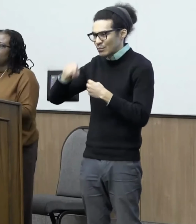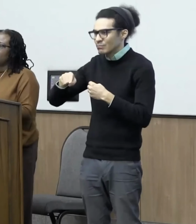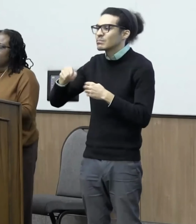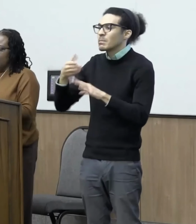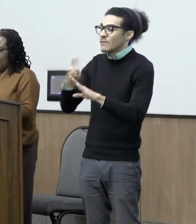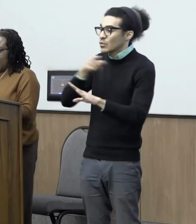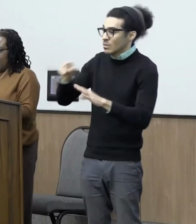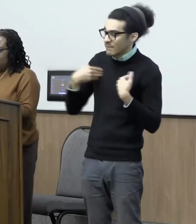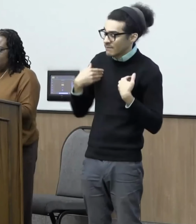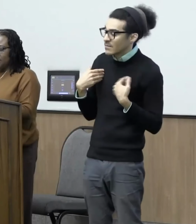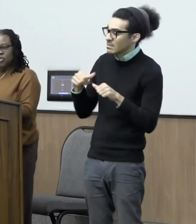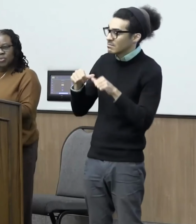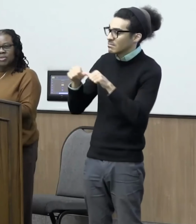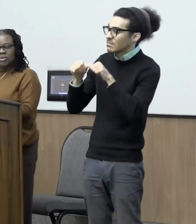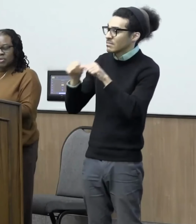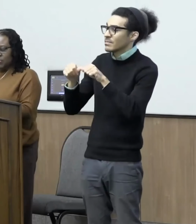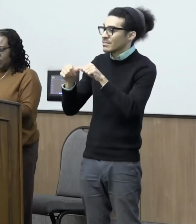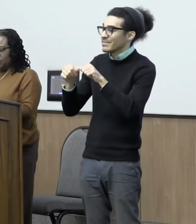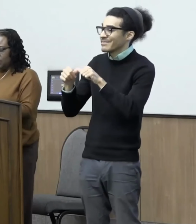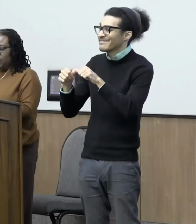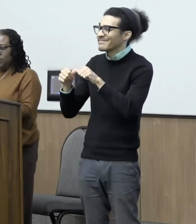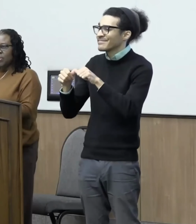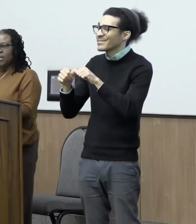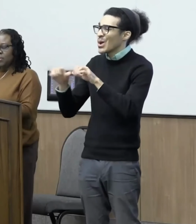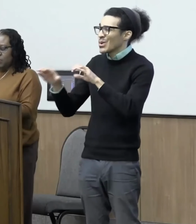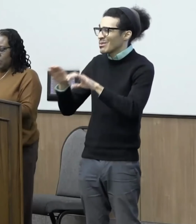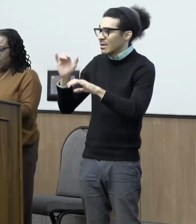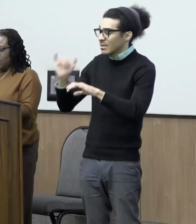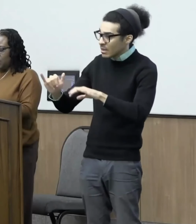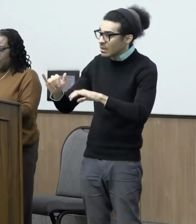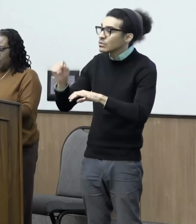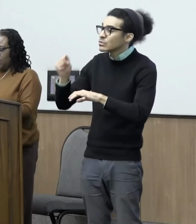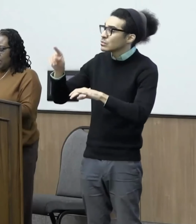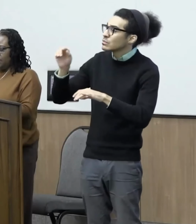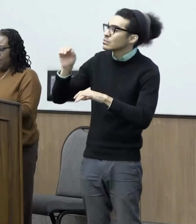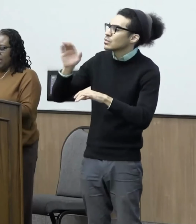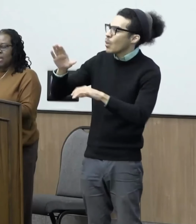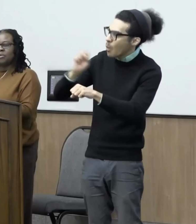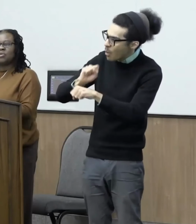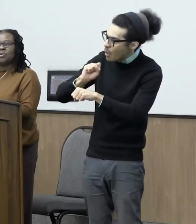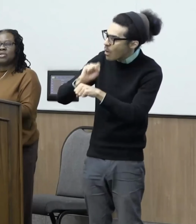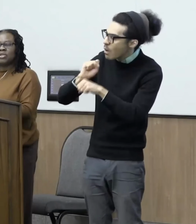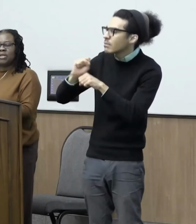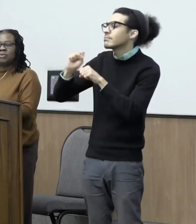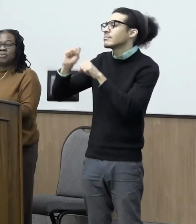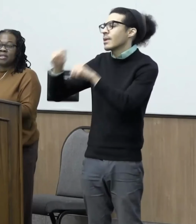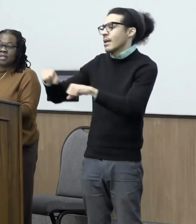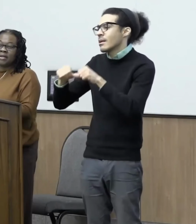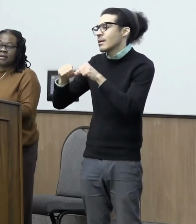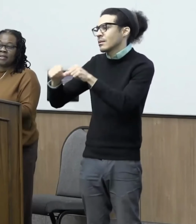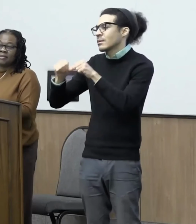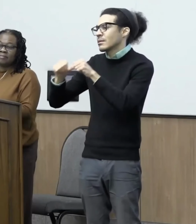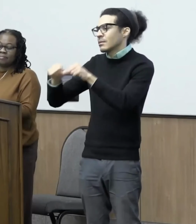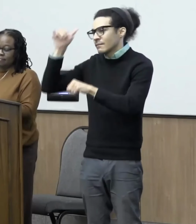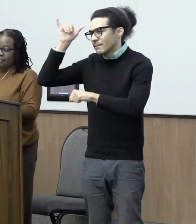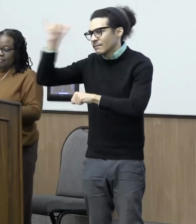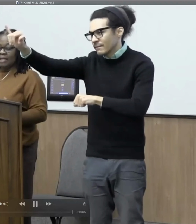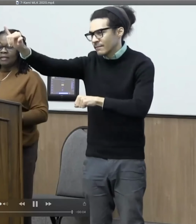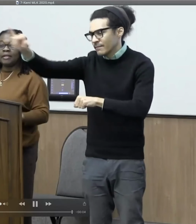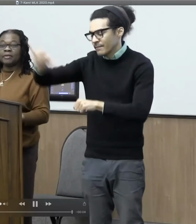Continue, and by doing so, you and your work will be able to continue